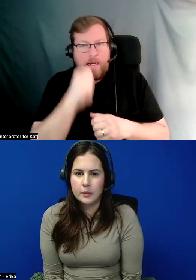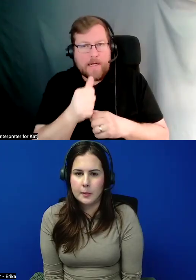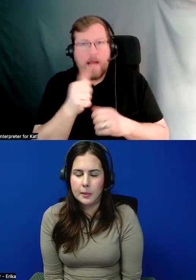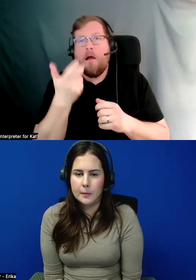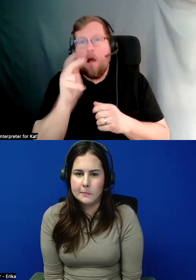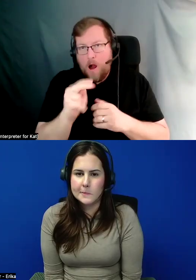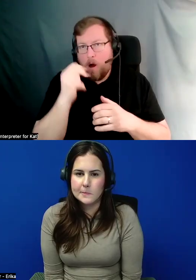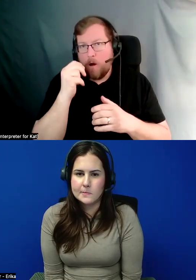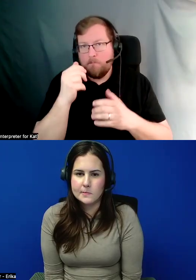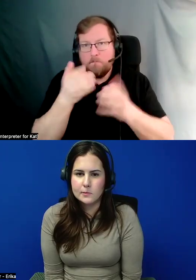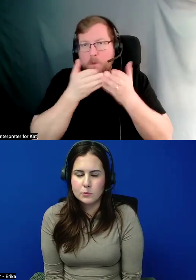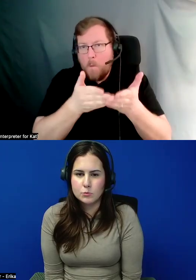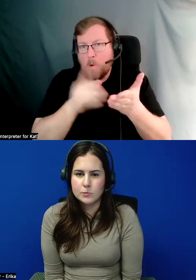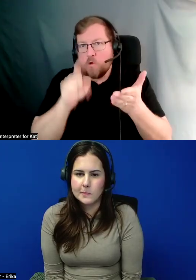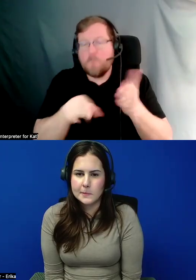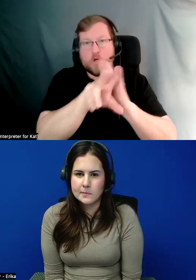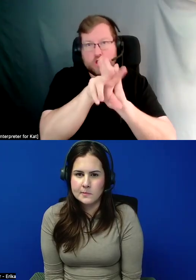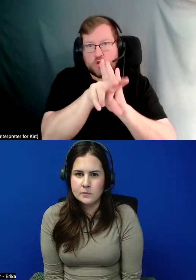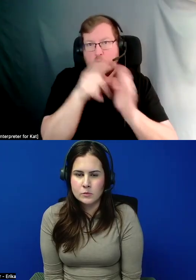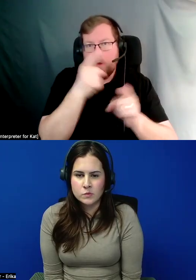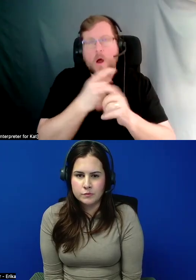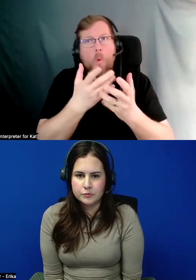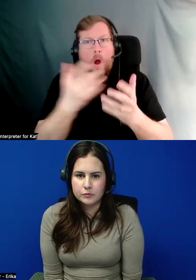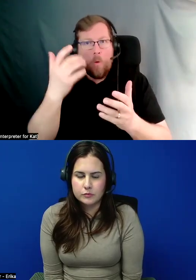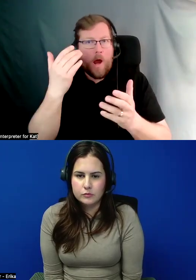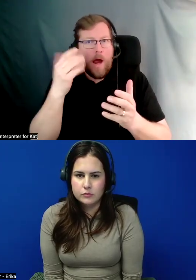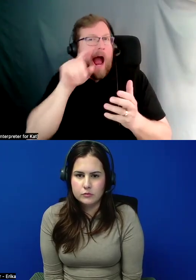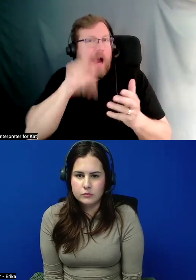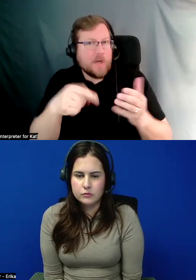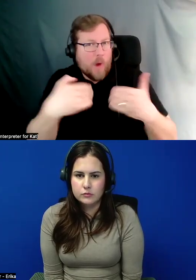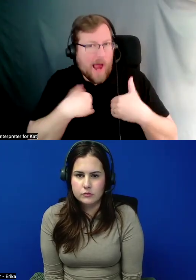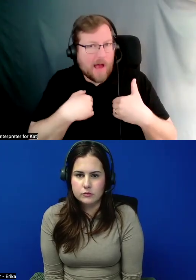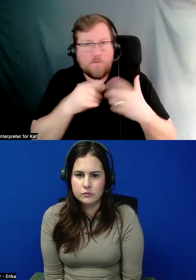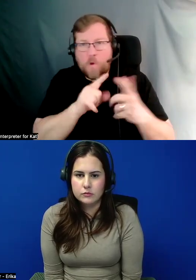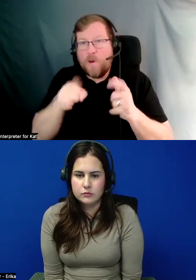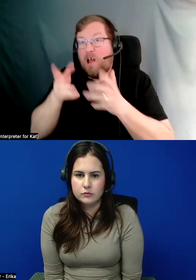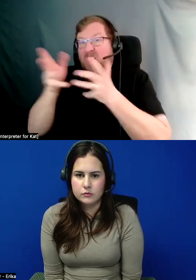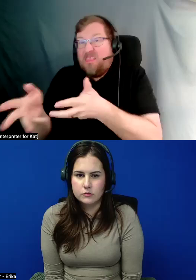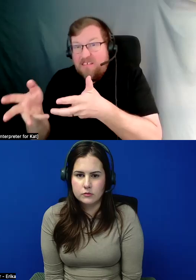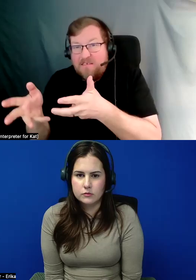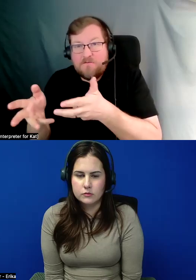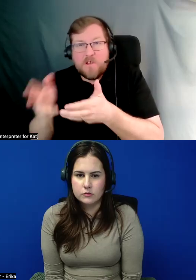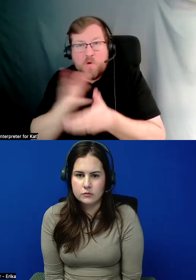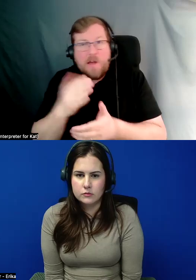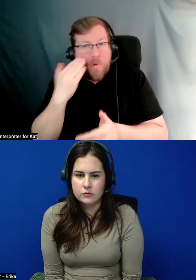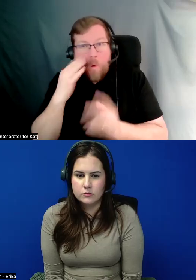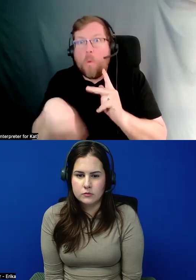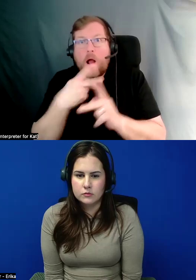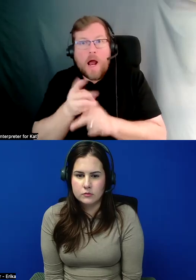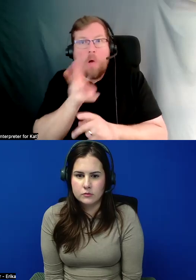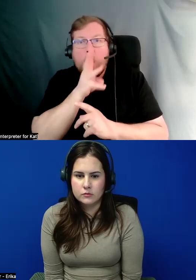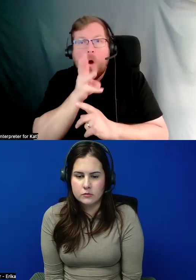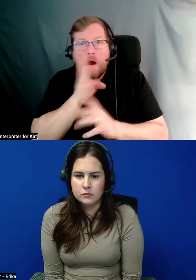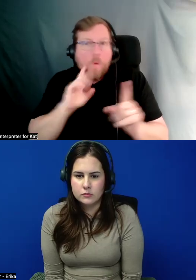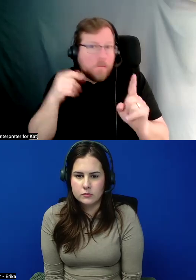how do you know what to bring or what to expect? Because, like you said, you never know what kind of river you're gonna get